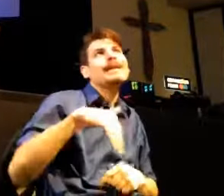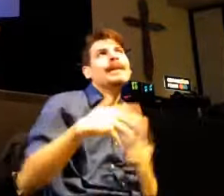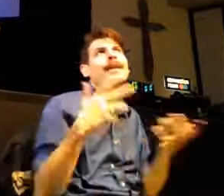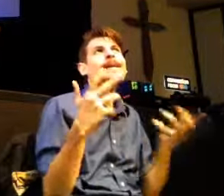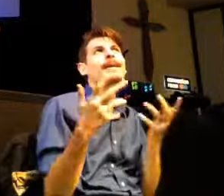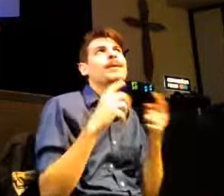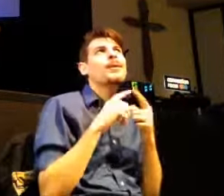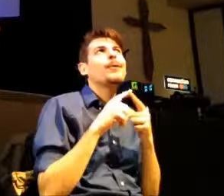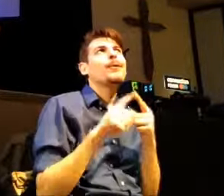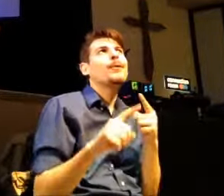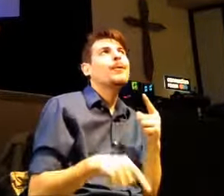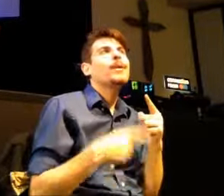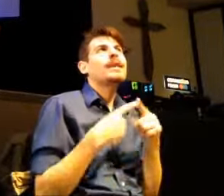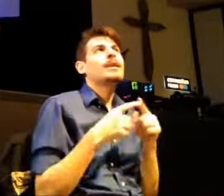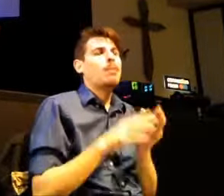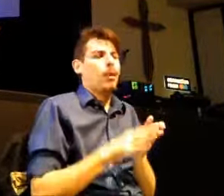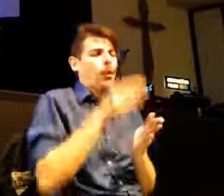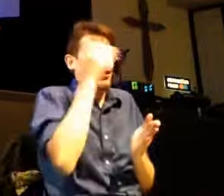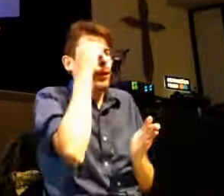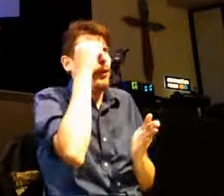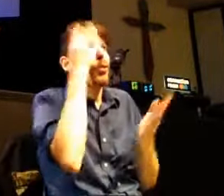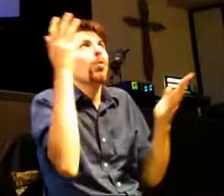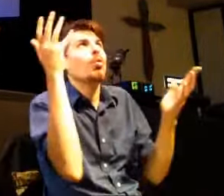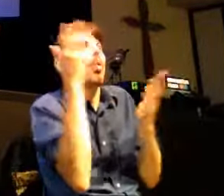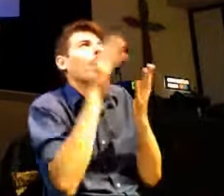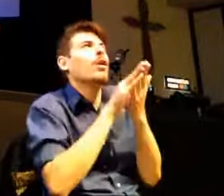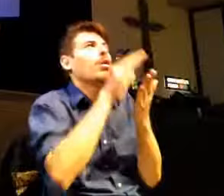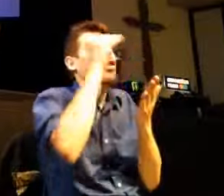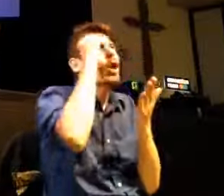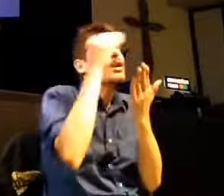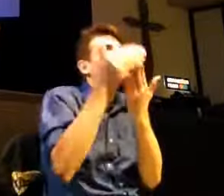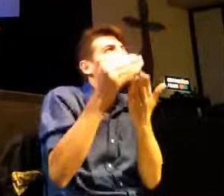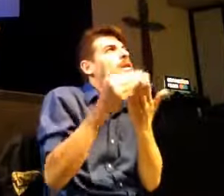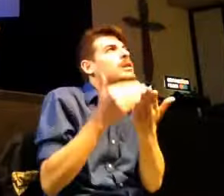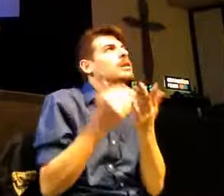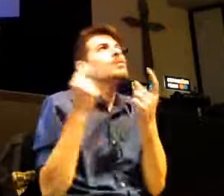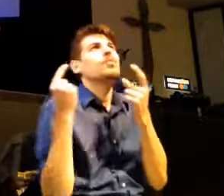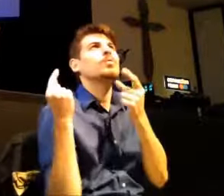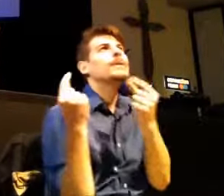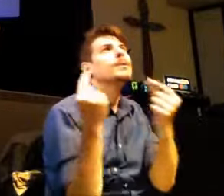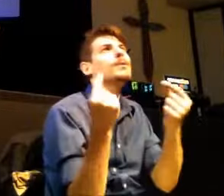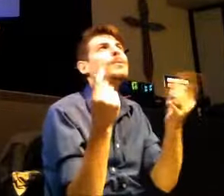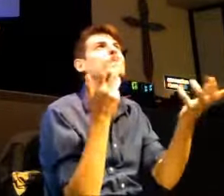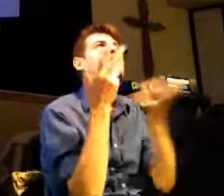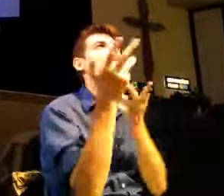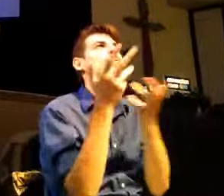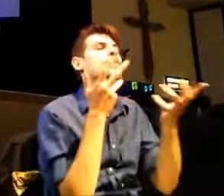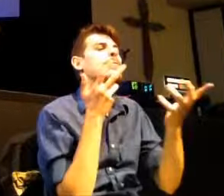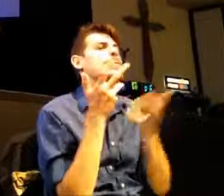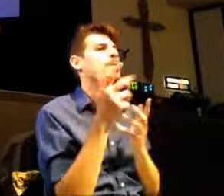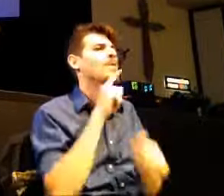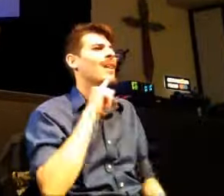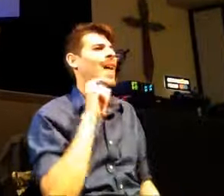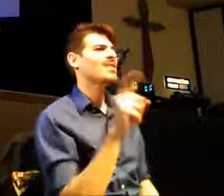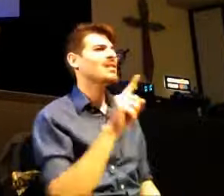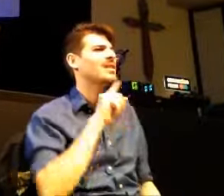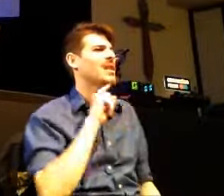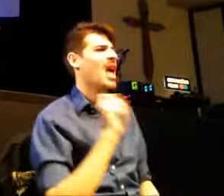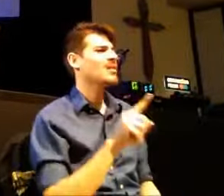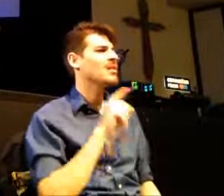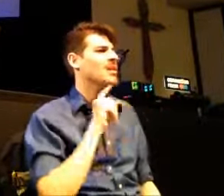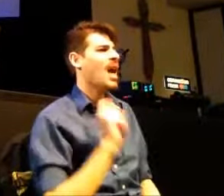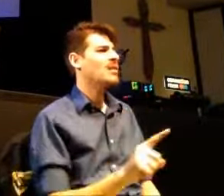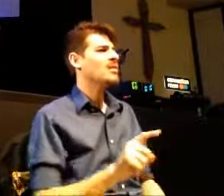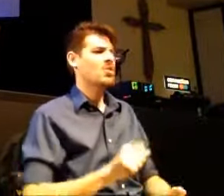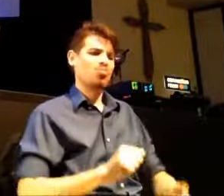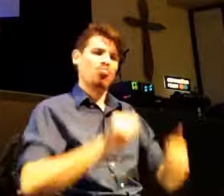about myself? And what is it that you're asking me to do? Right? Jesus says to Peter, it is